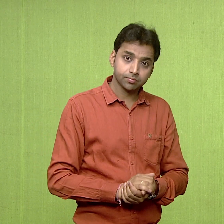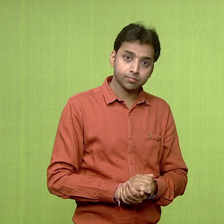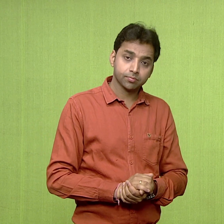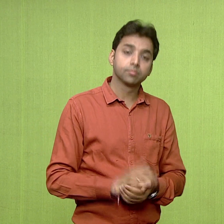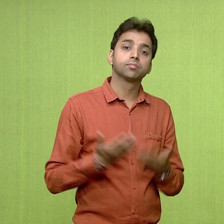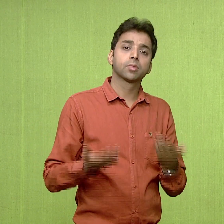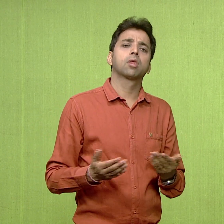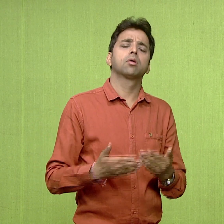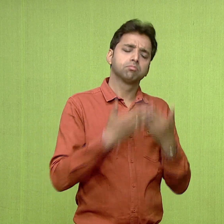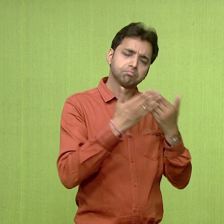and education.